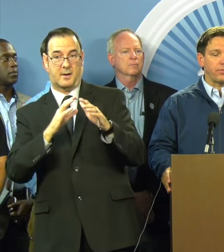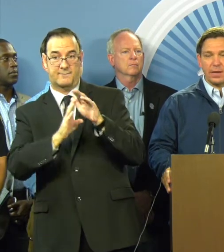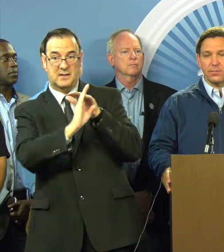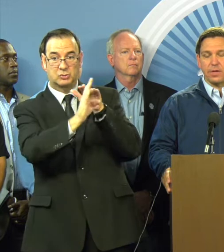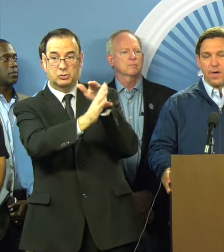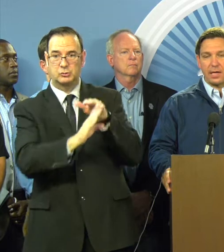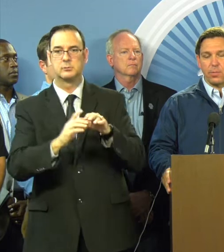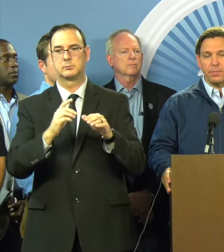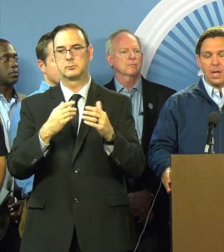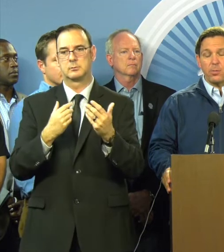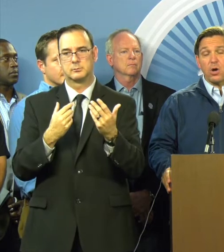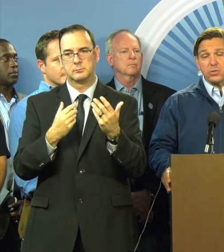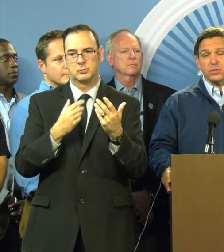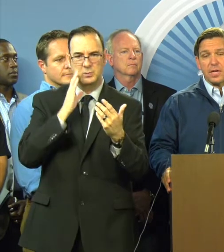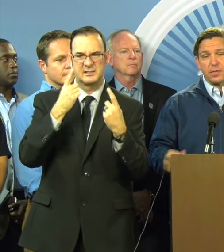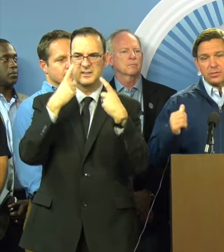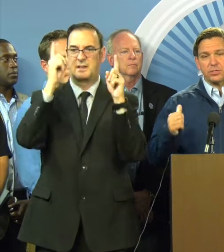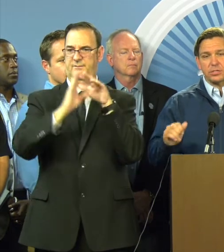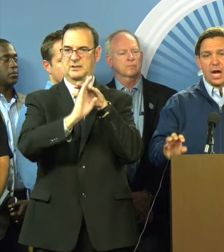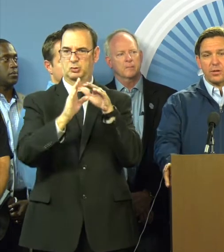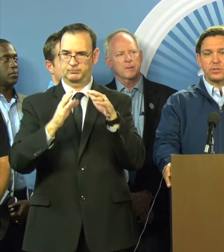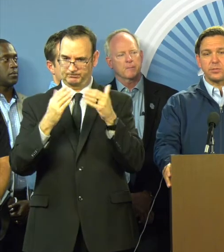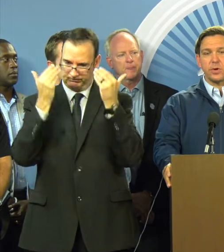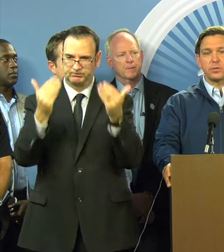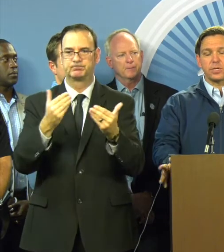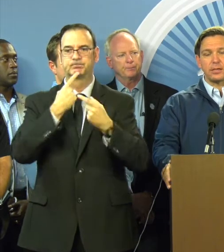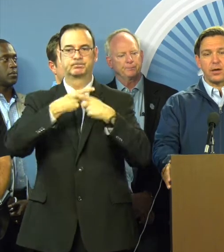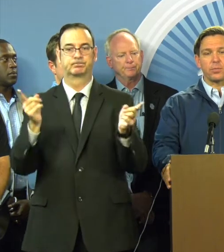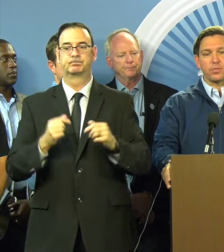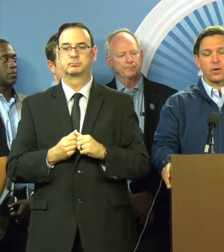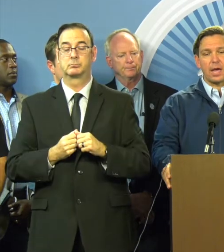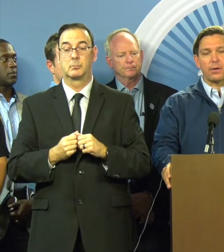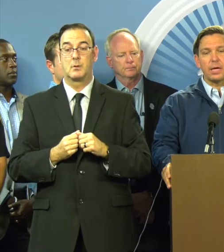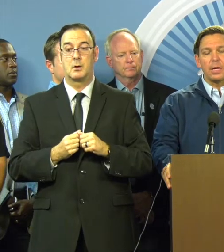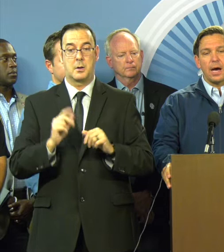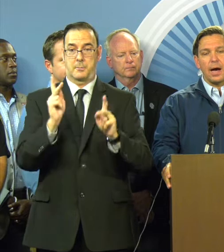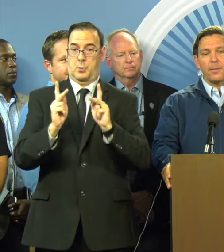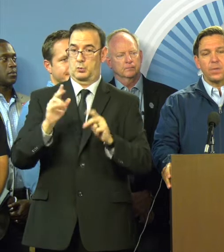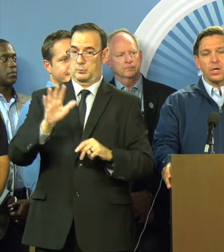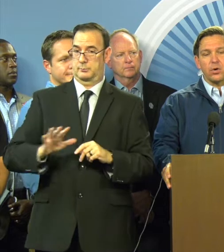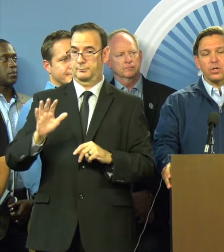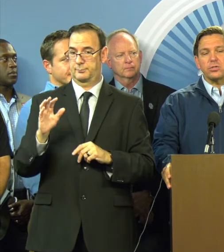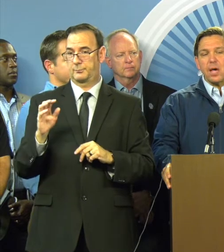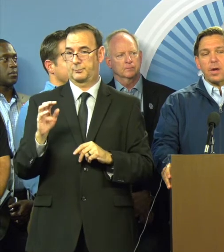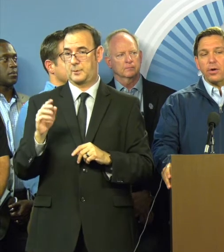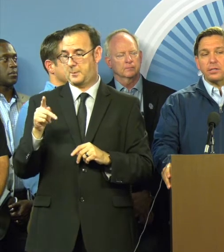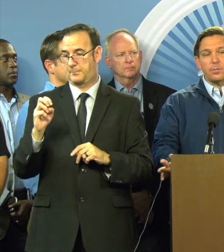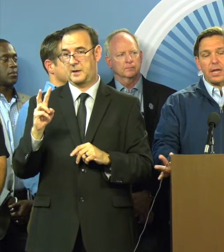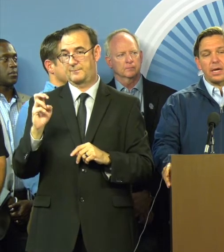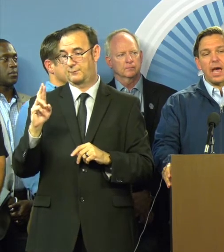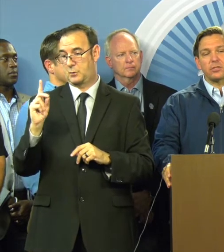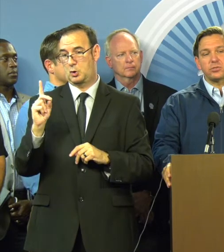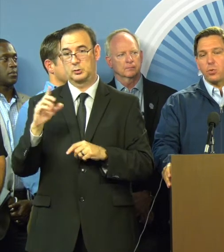to effectively evacuate. I would also say this, in just talking with some folks down in Brevard County, there are some